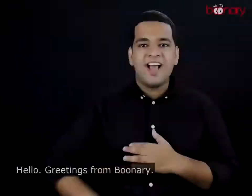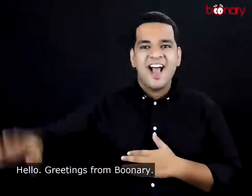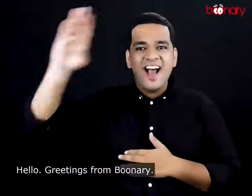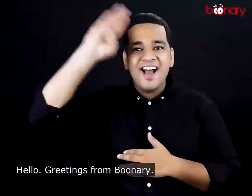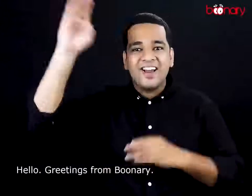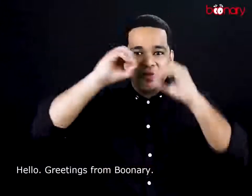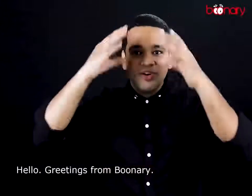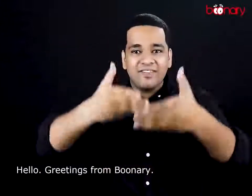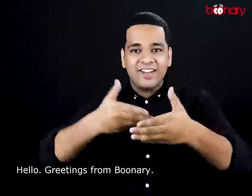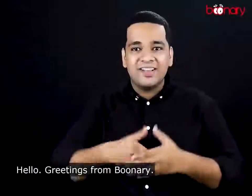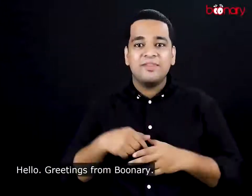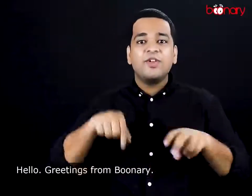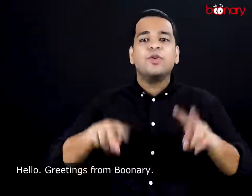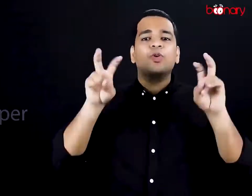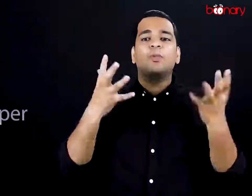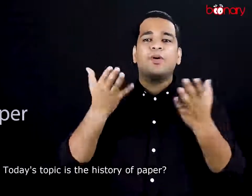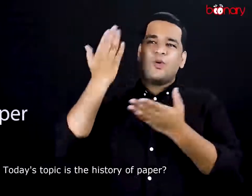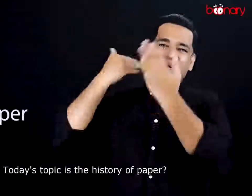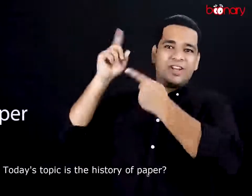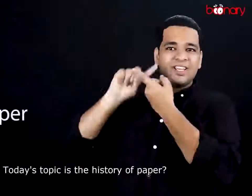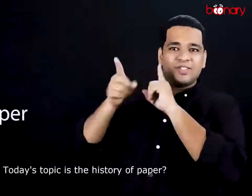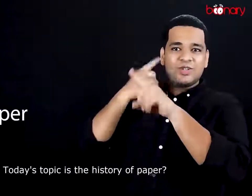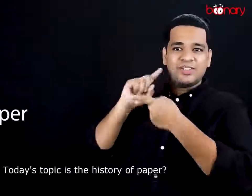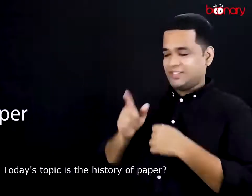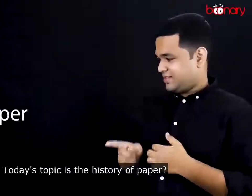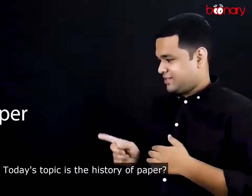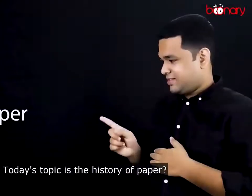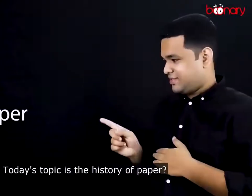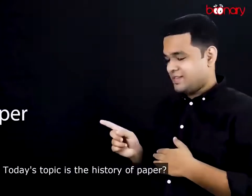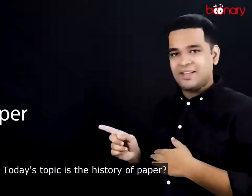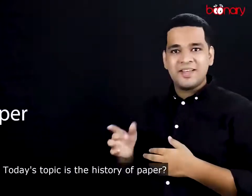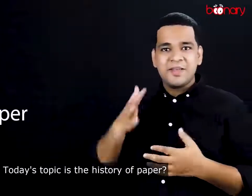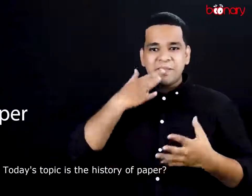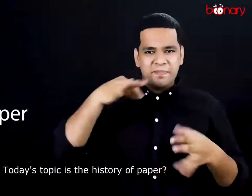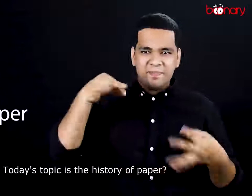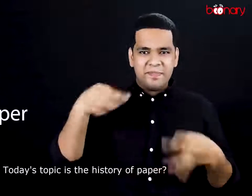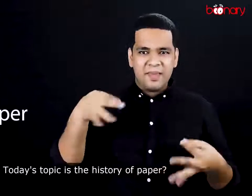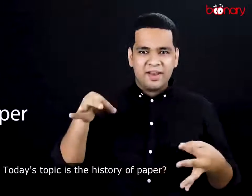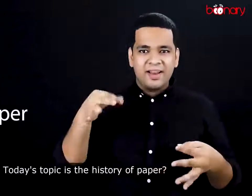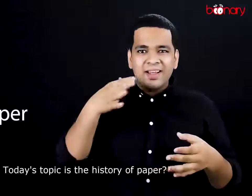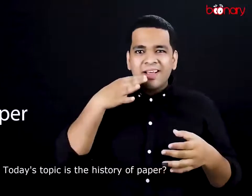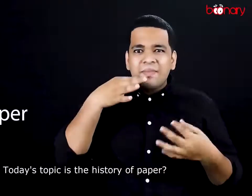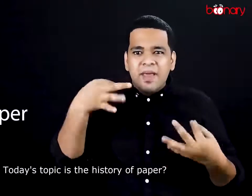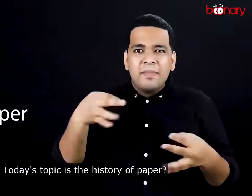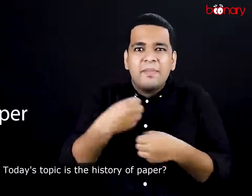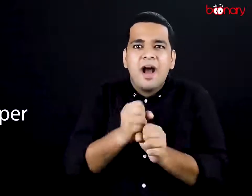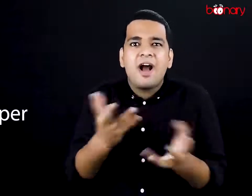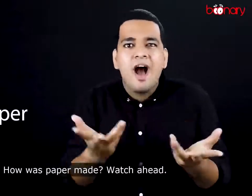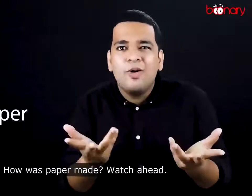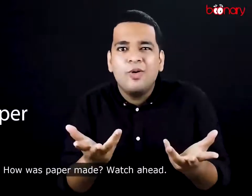Hello, greetings from Booneri. Today's topic is the history of paper. How was